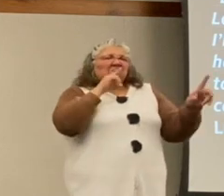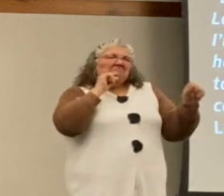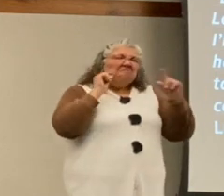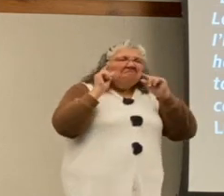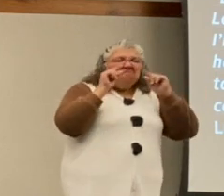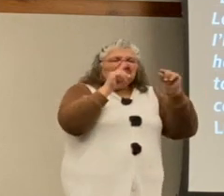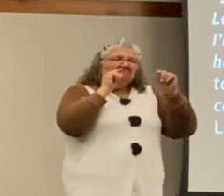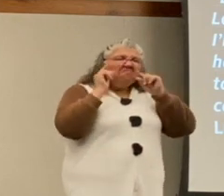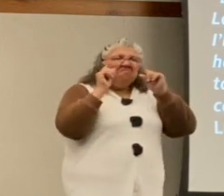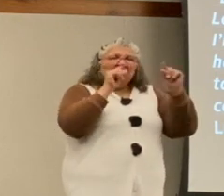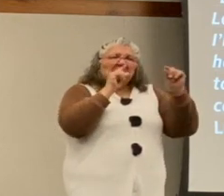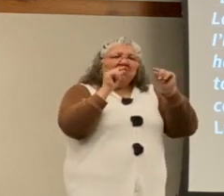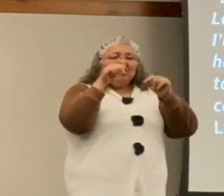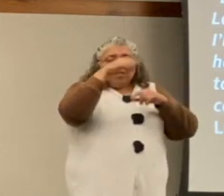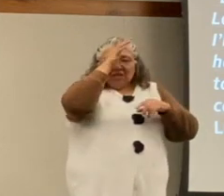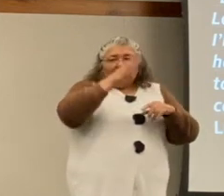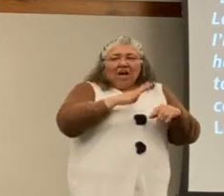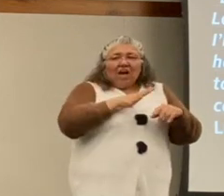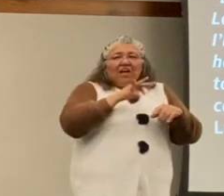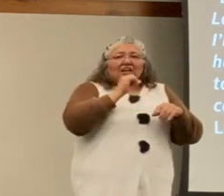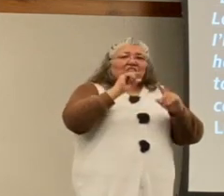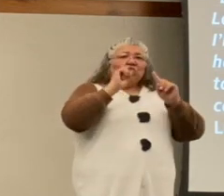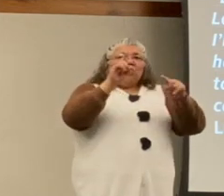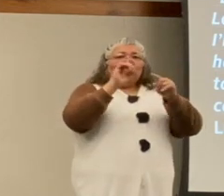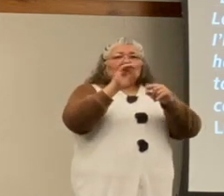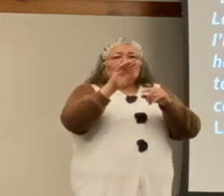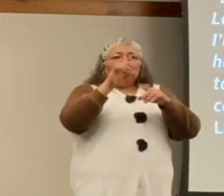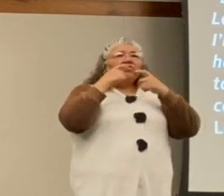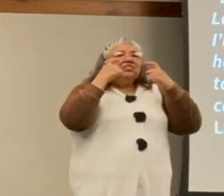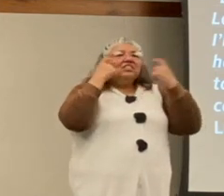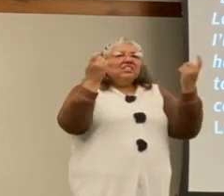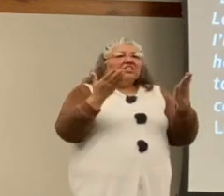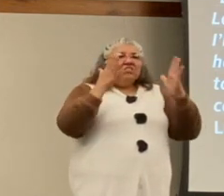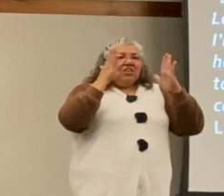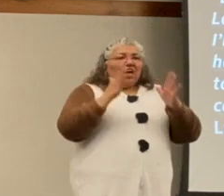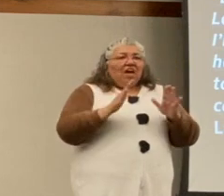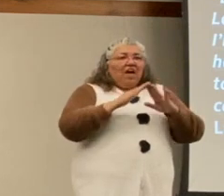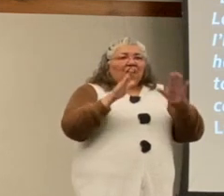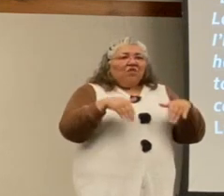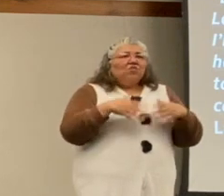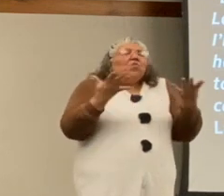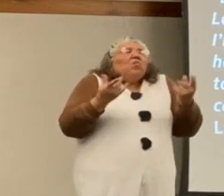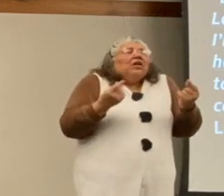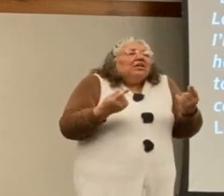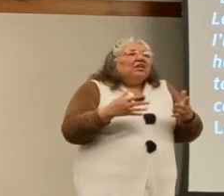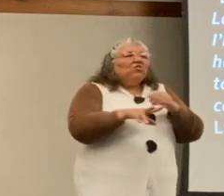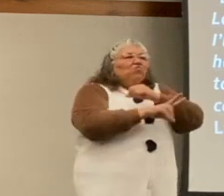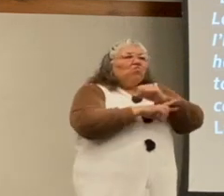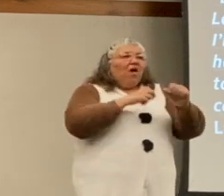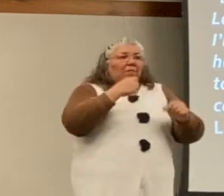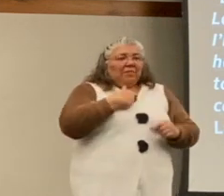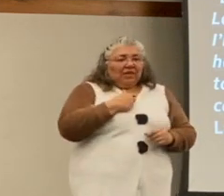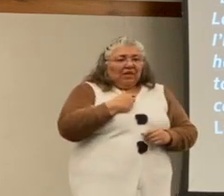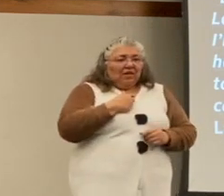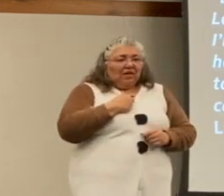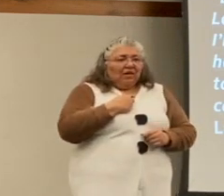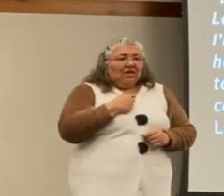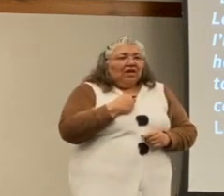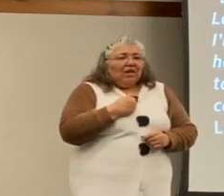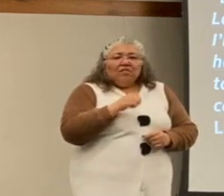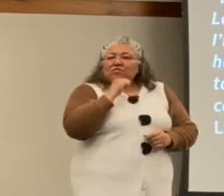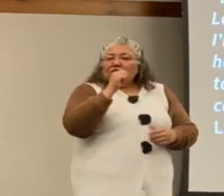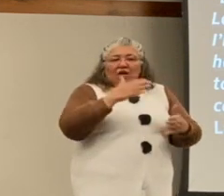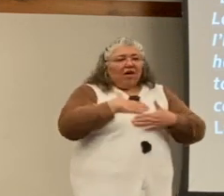trash. This guy is going to the sinner's house. What has he done? He's robbed me. Right? They're